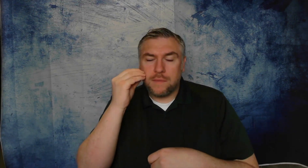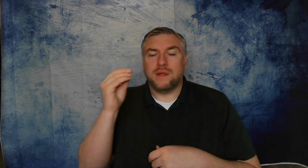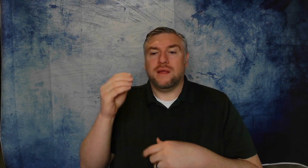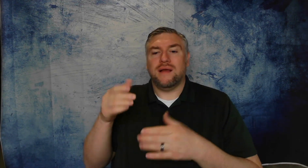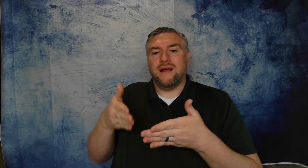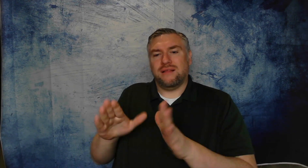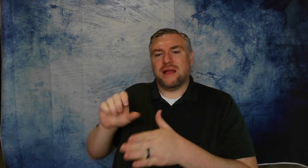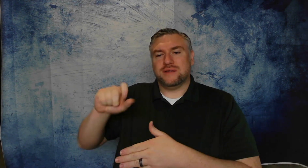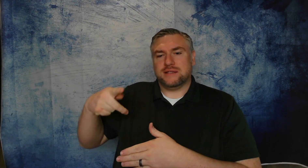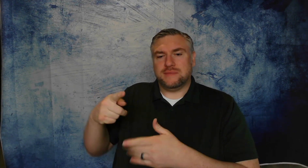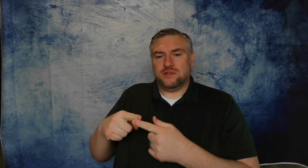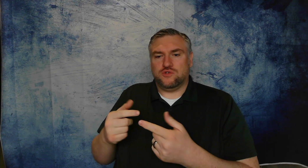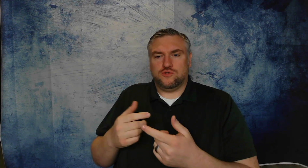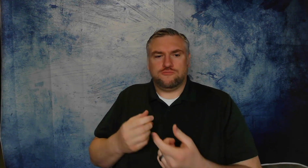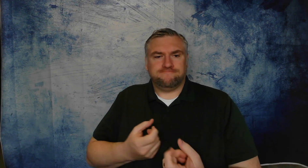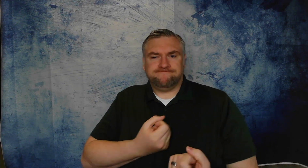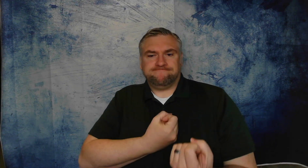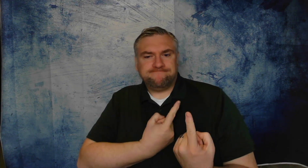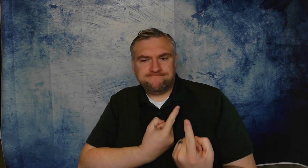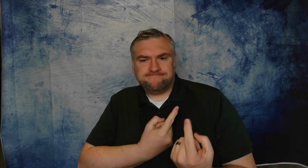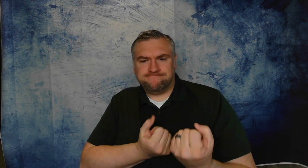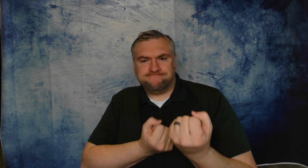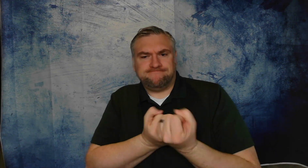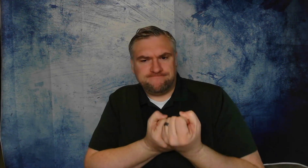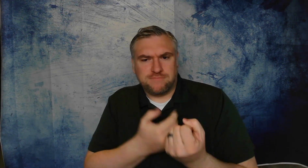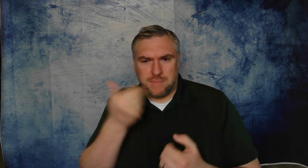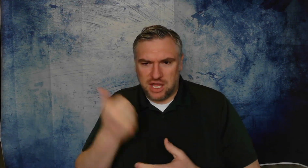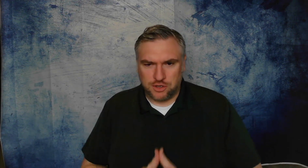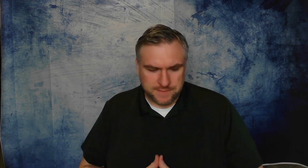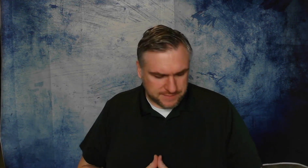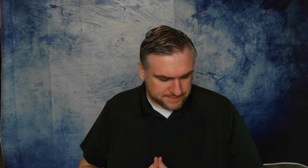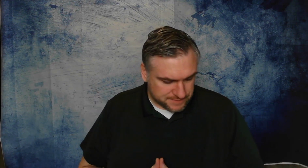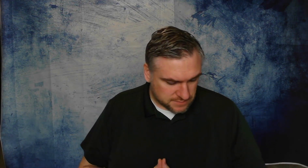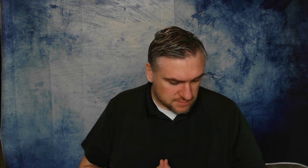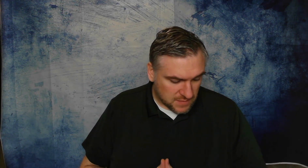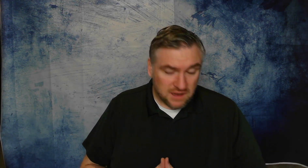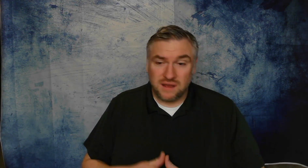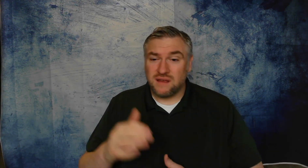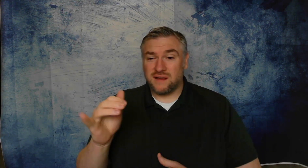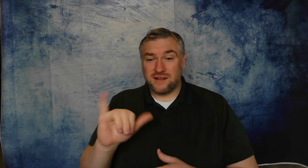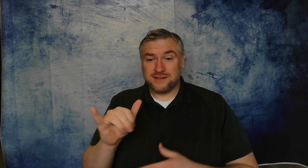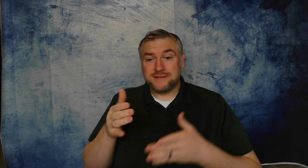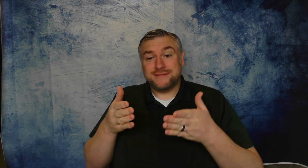there issues at home? Let the SLP both empathize and support the student better.